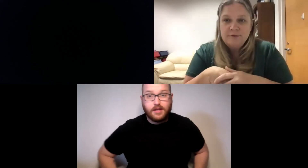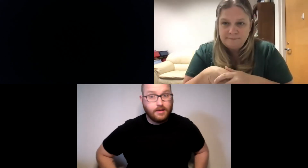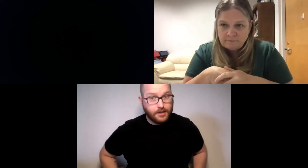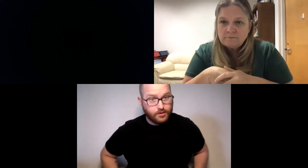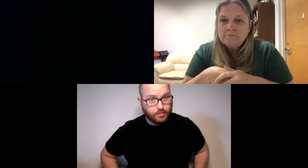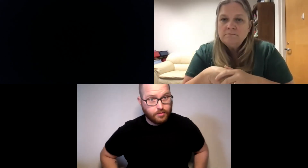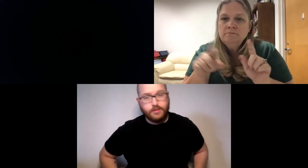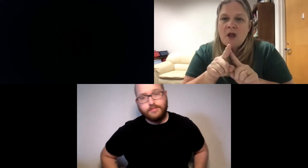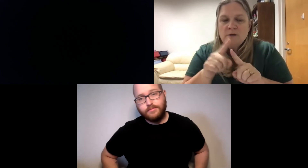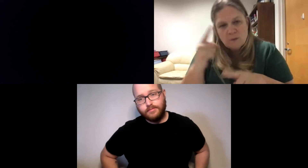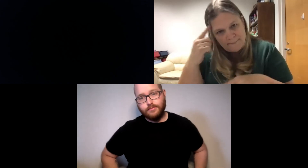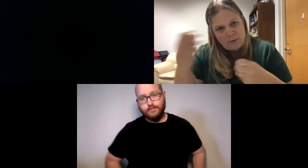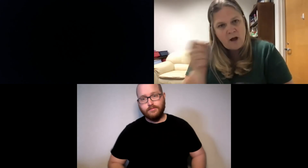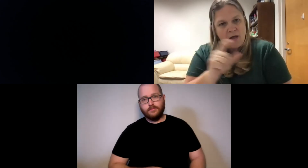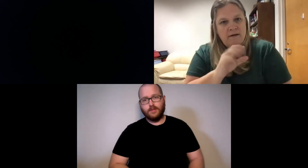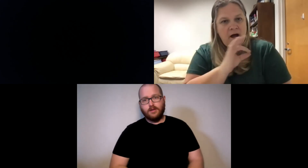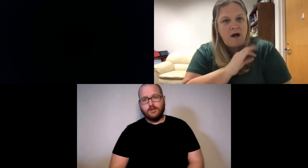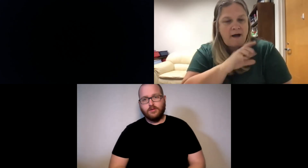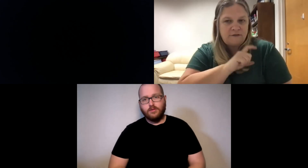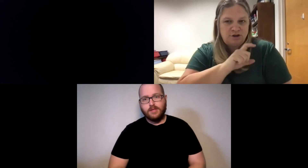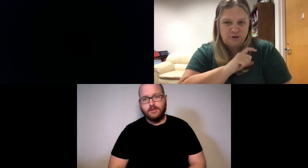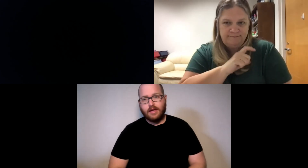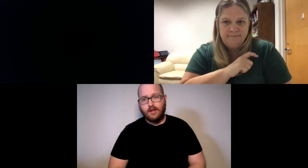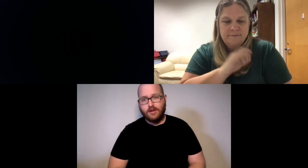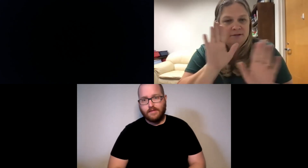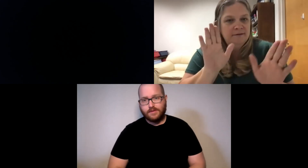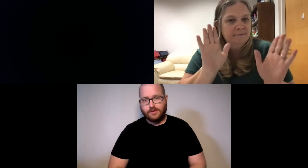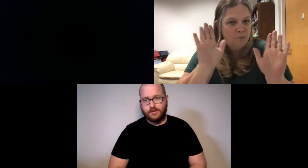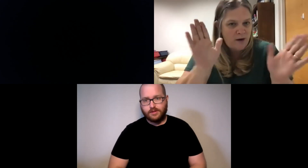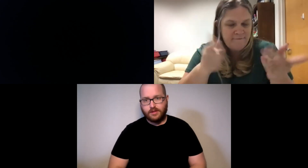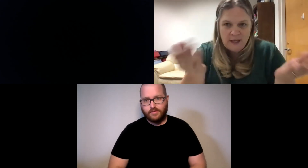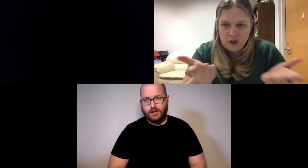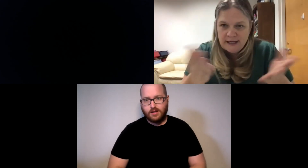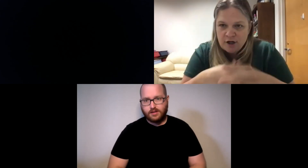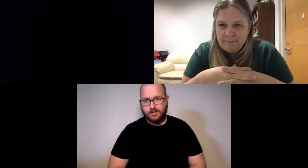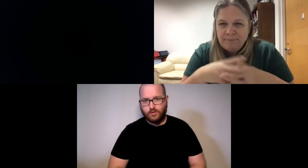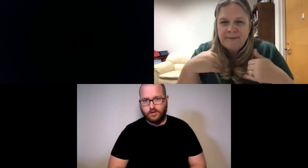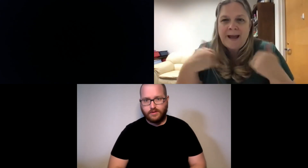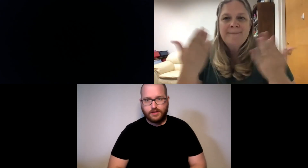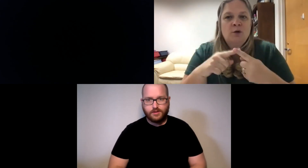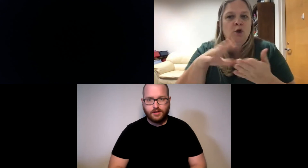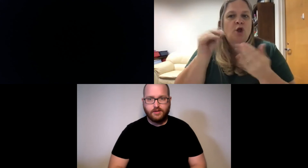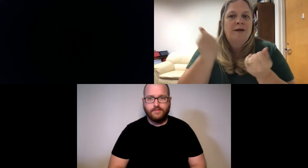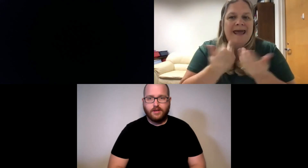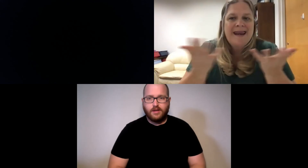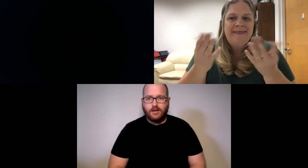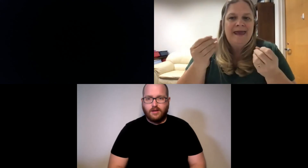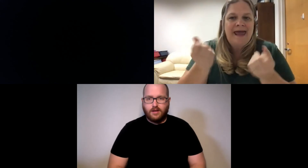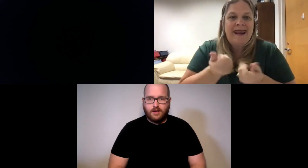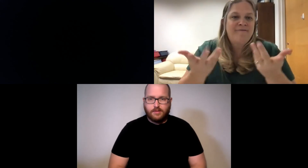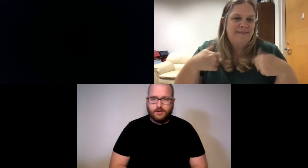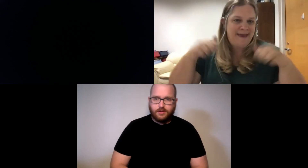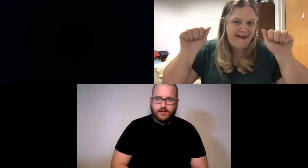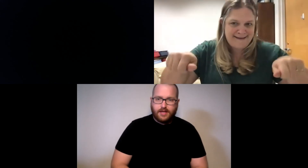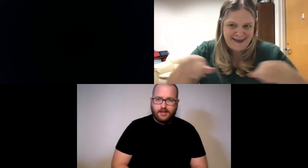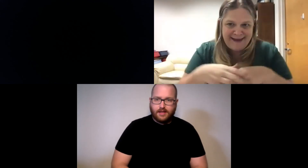hopefully become an interpreter. Also, a mental health officer herself. Awesome. Wonderful that you're here.